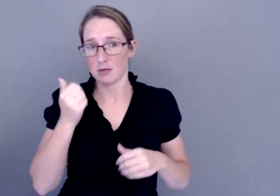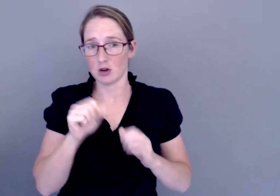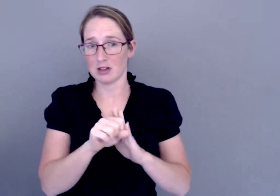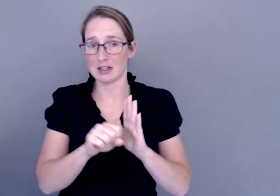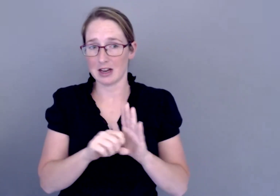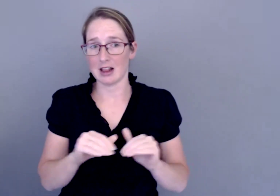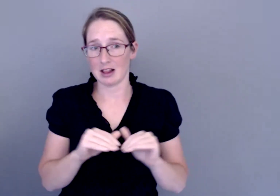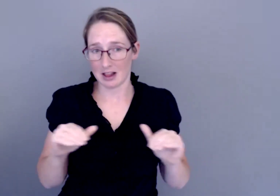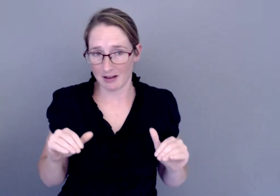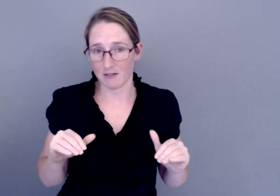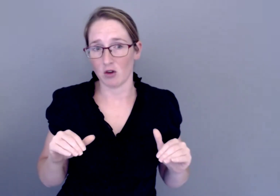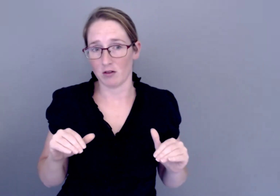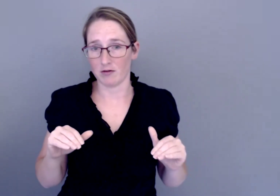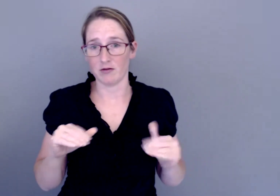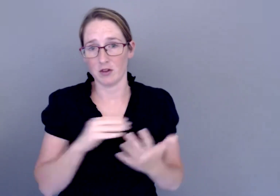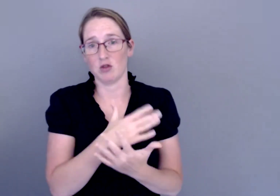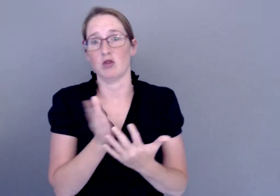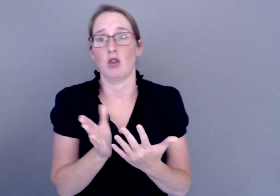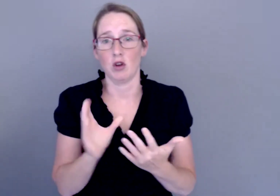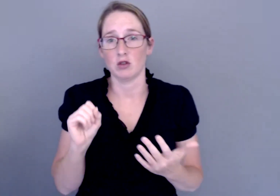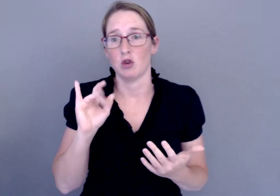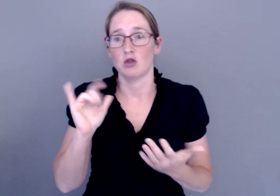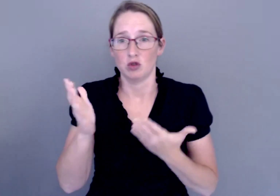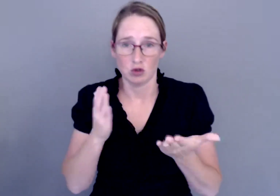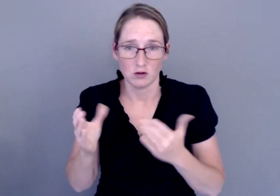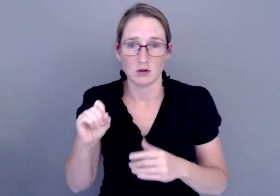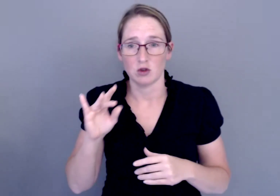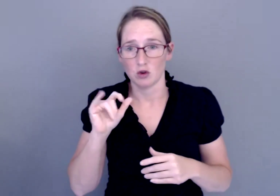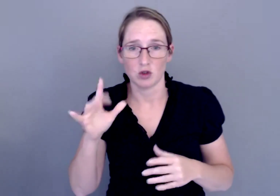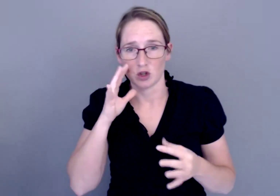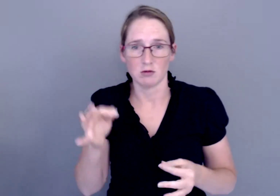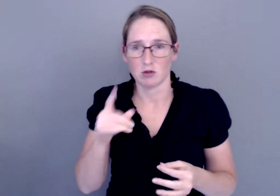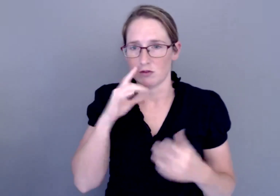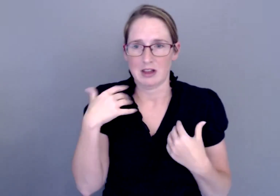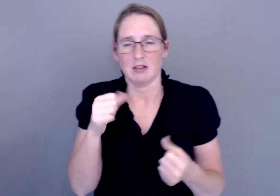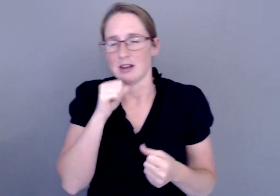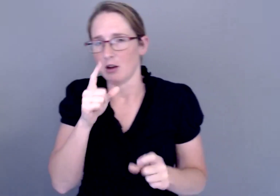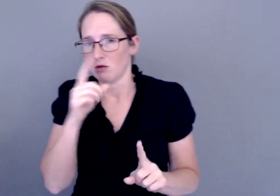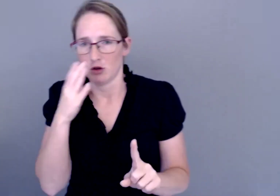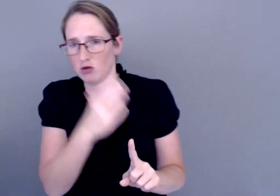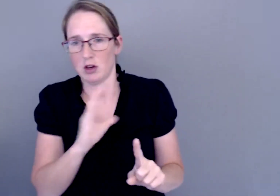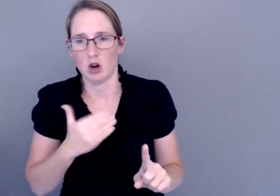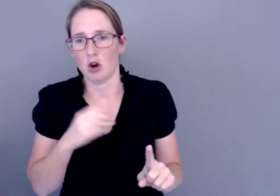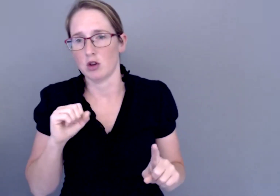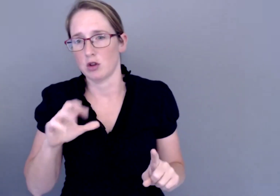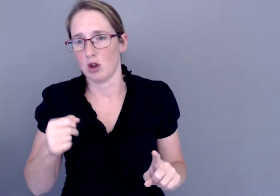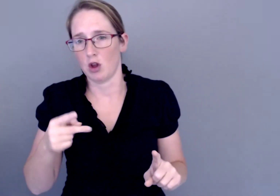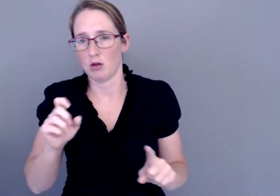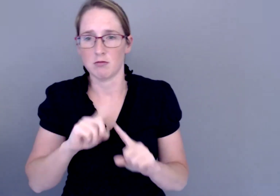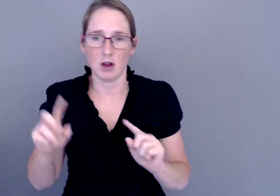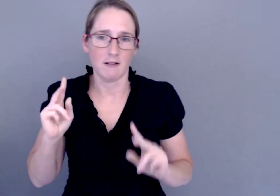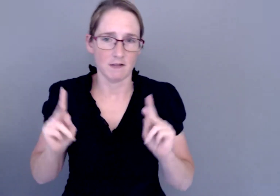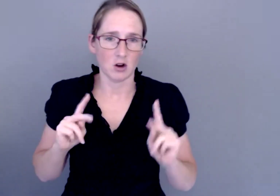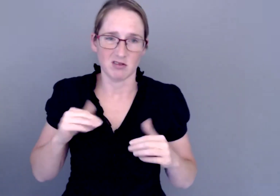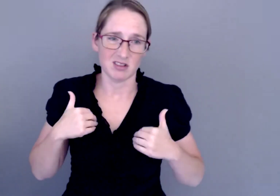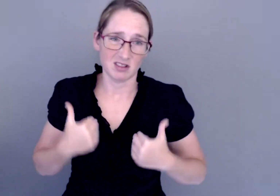level across social services and social determinants of health that aren't necessarily directly in our scope, but folks are